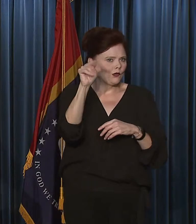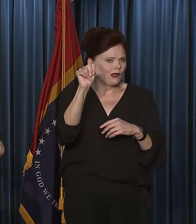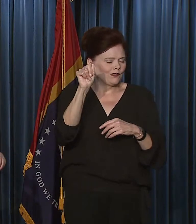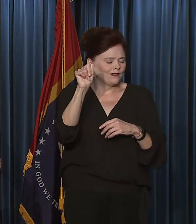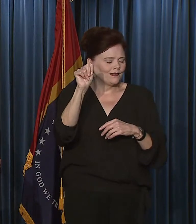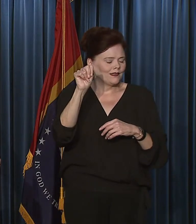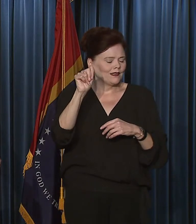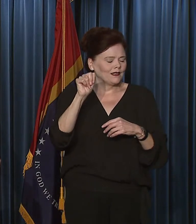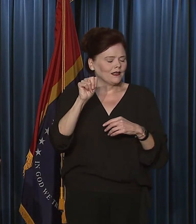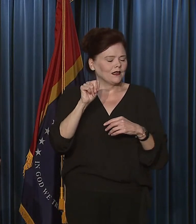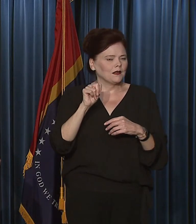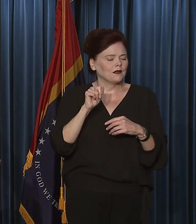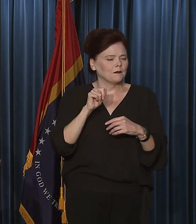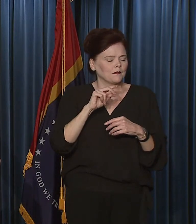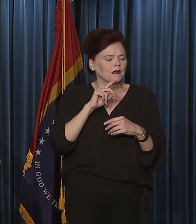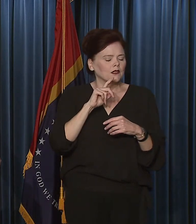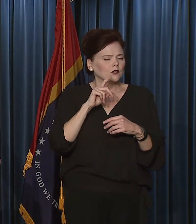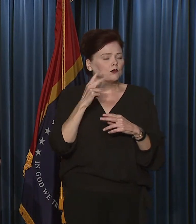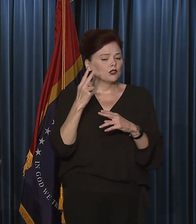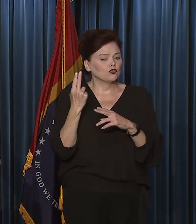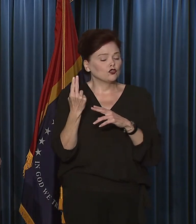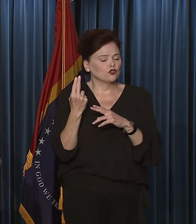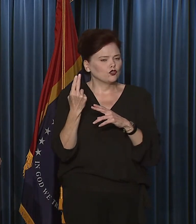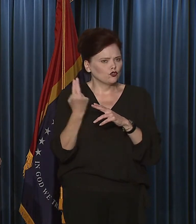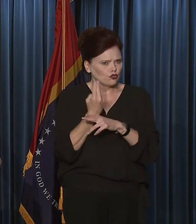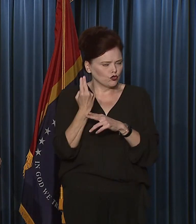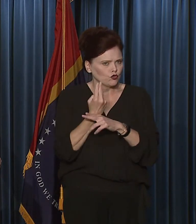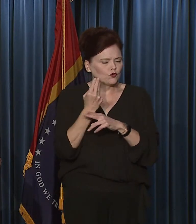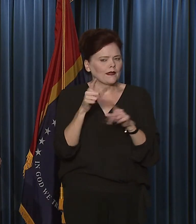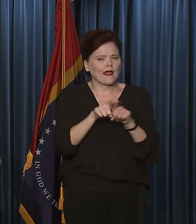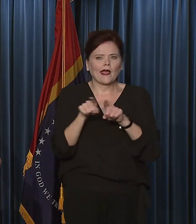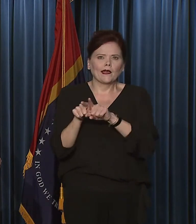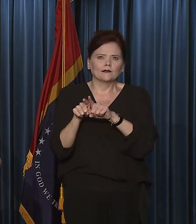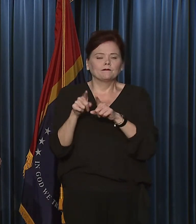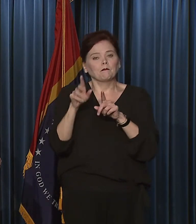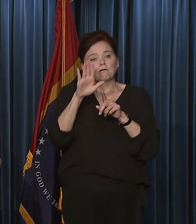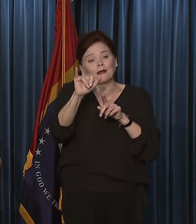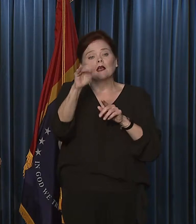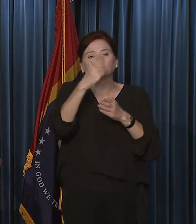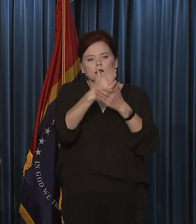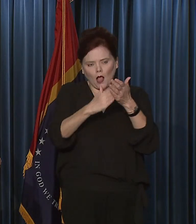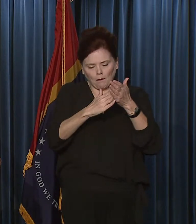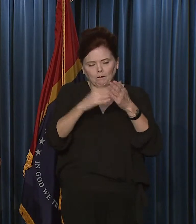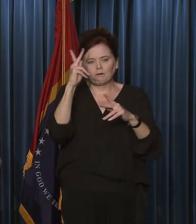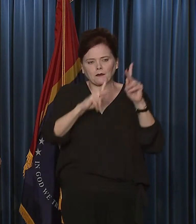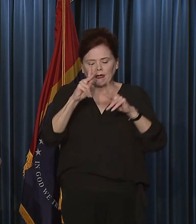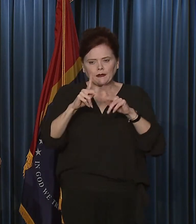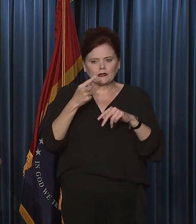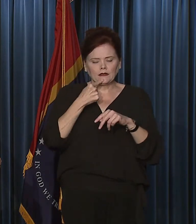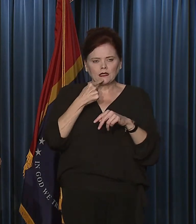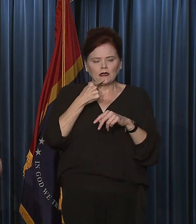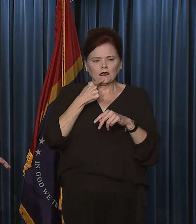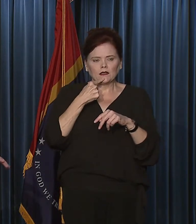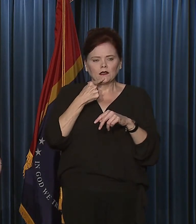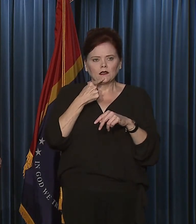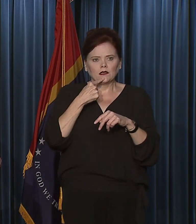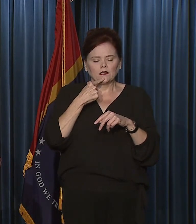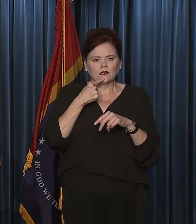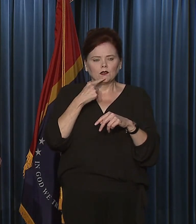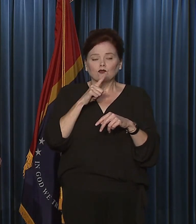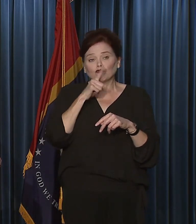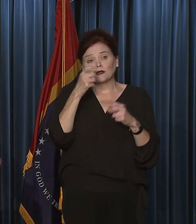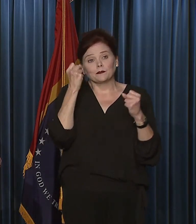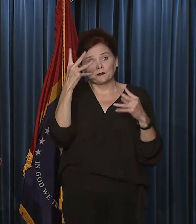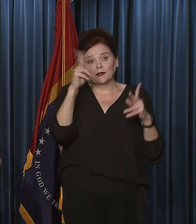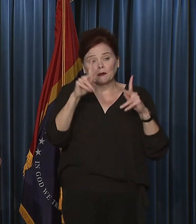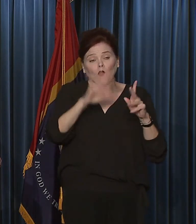but it certainly has been used as by some to say that they would. Really, lots of